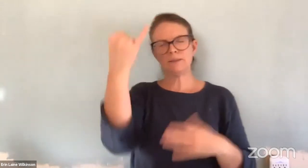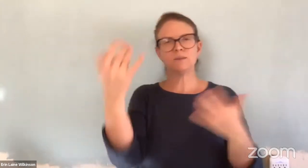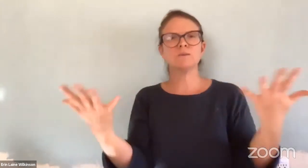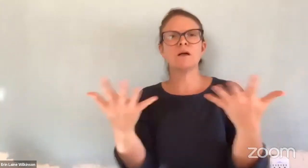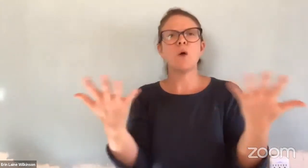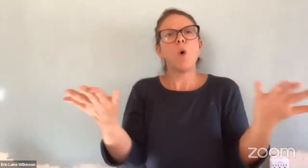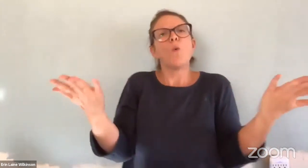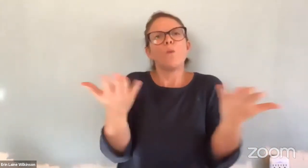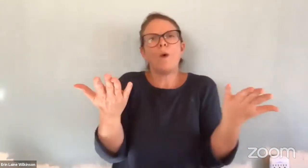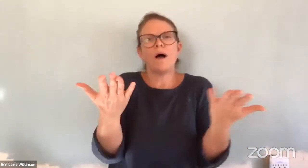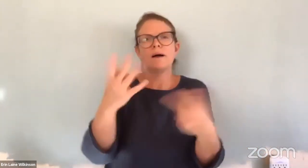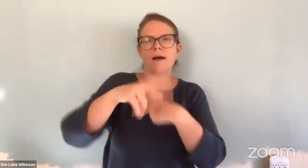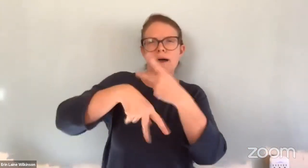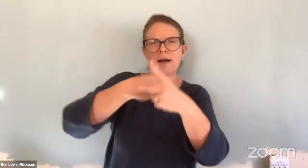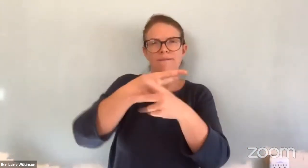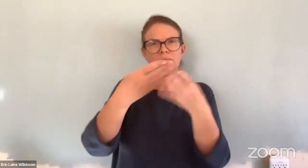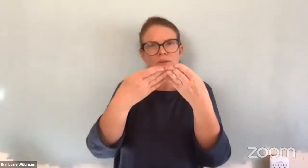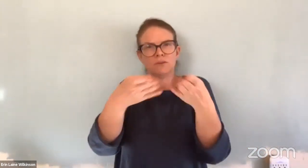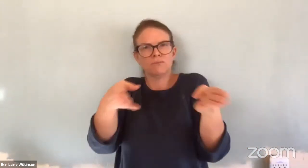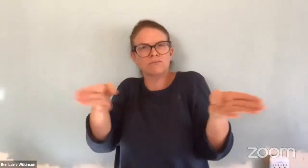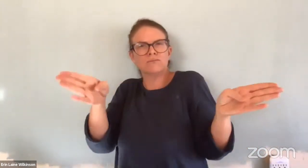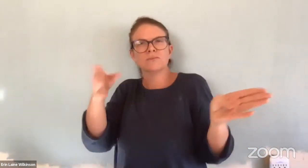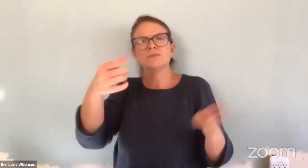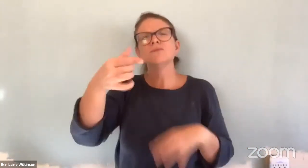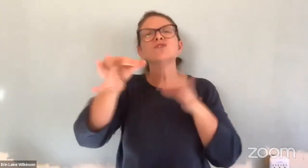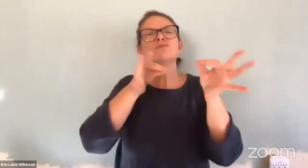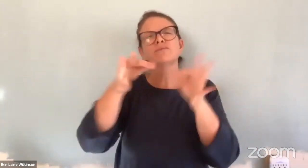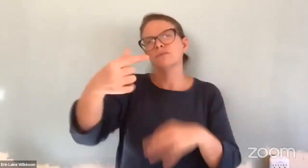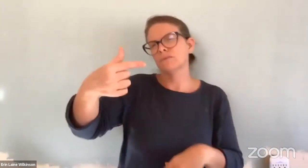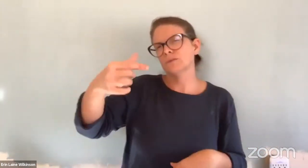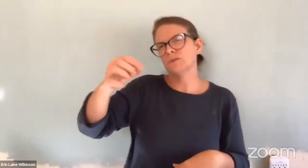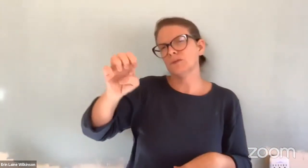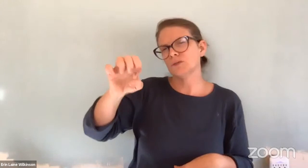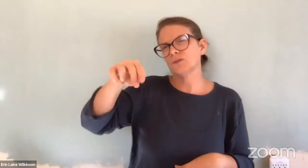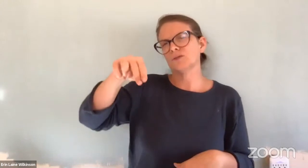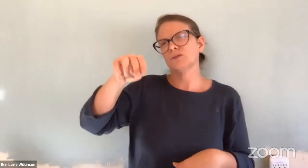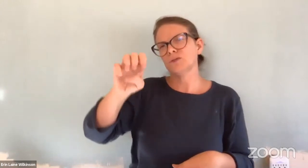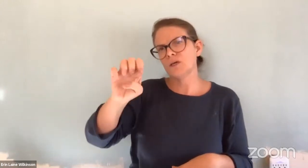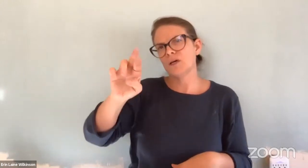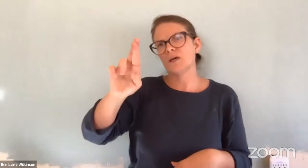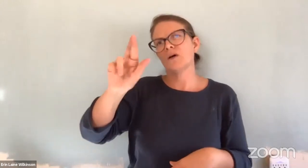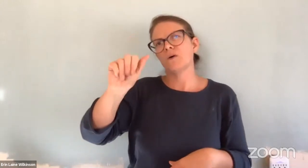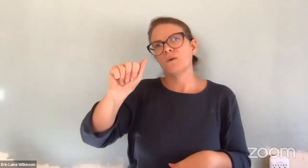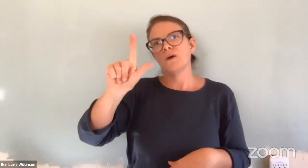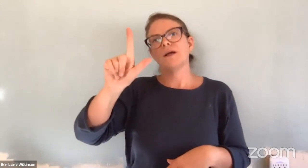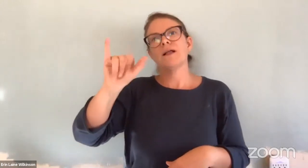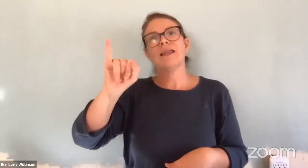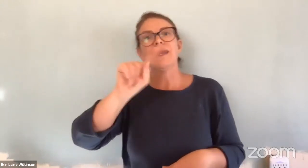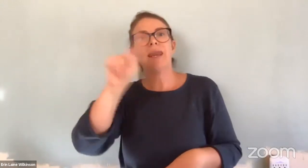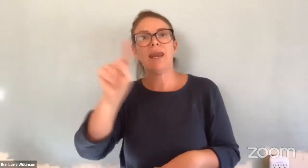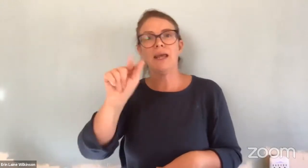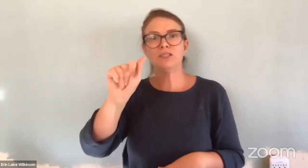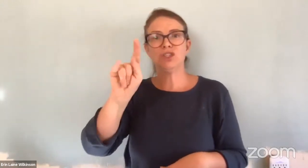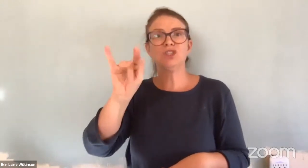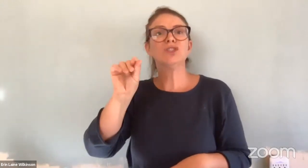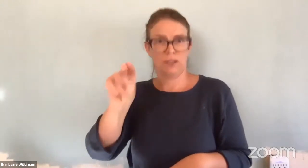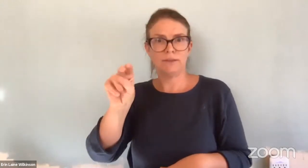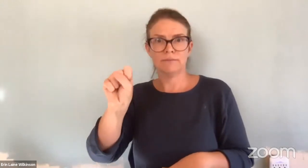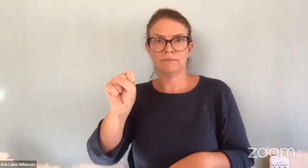taking a look at these sign language communities, we need to think about the general